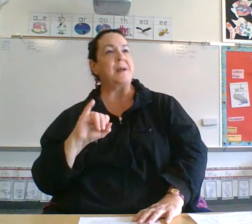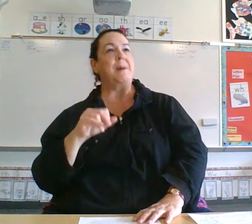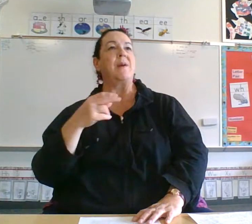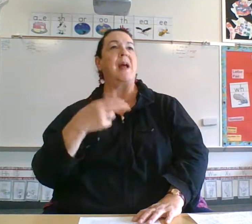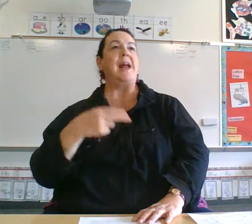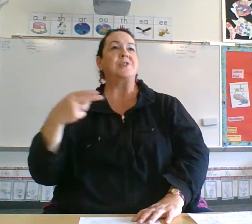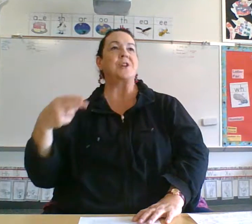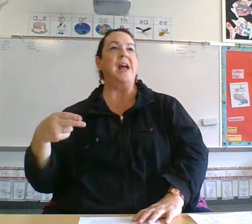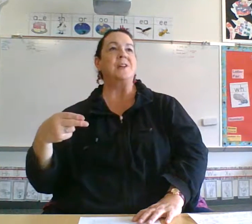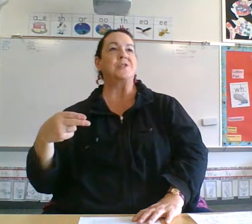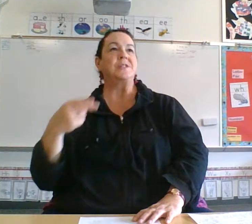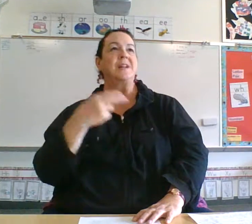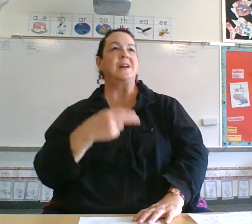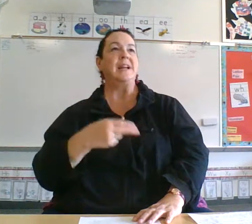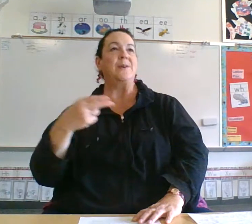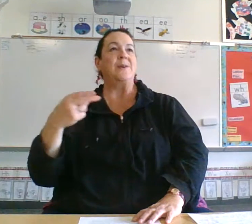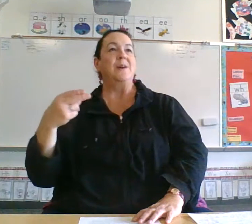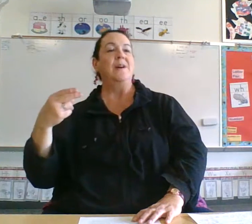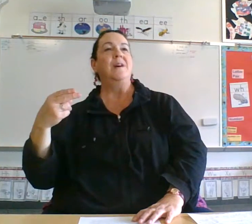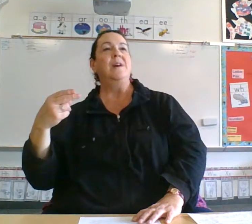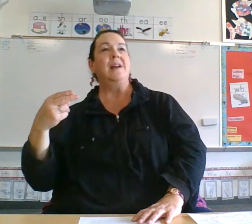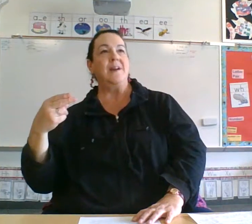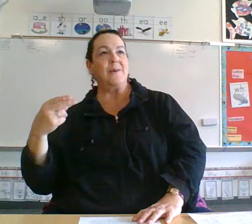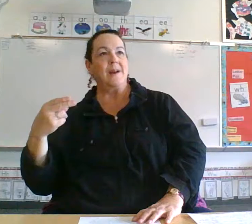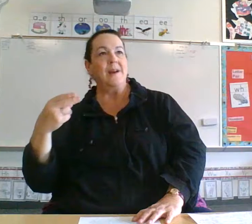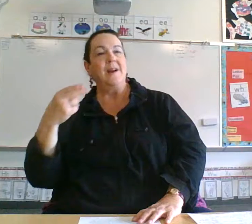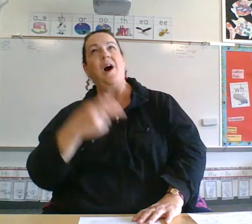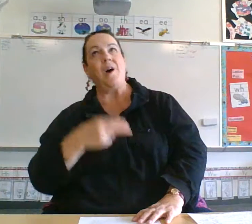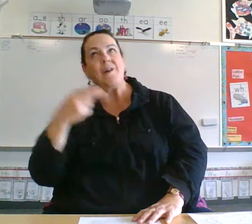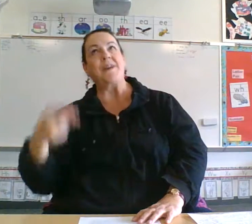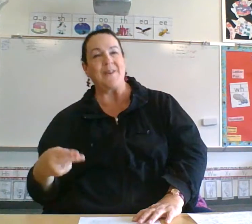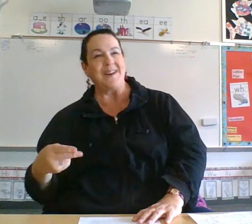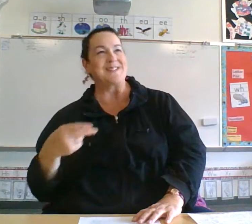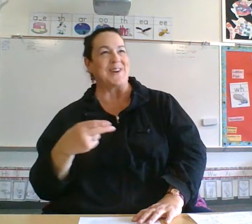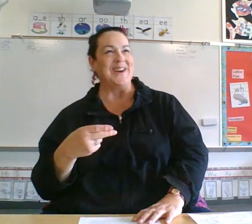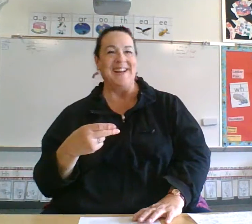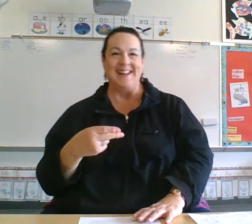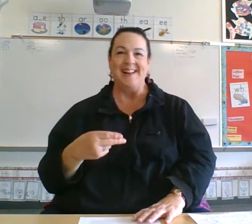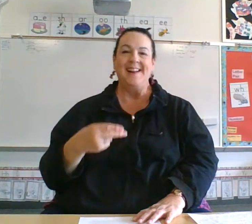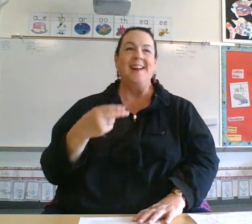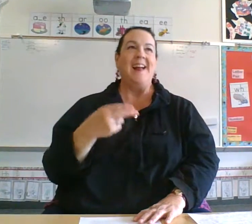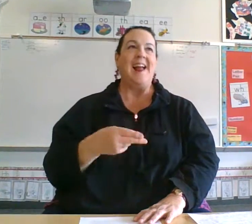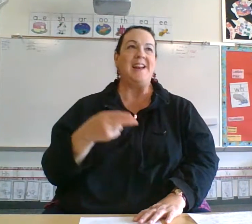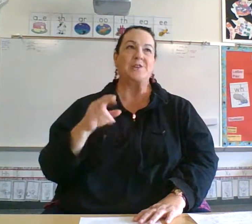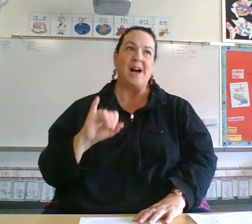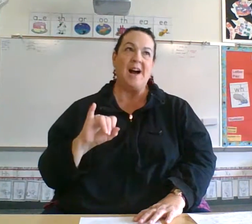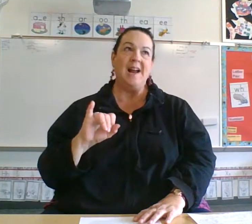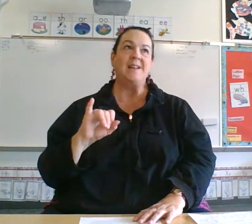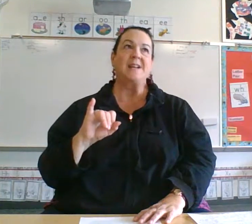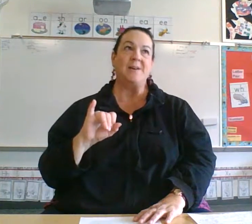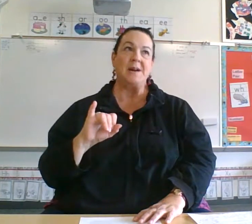impaired. HH is hearing, hard of hearing, sorry. HI is hearing